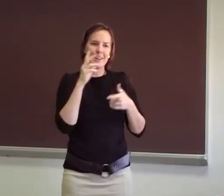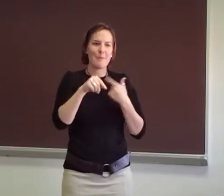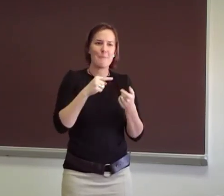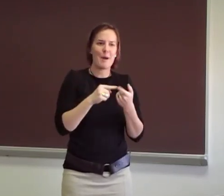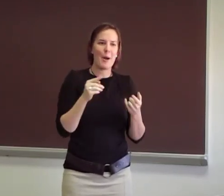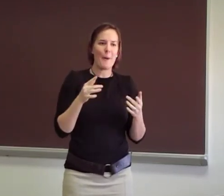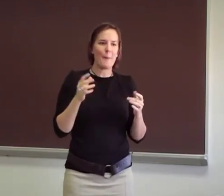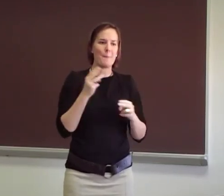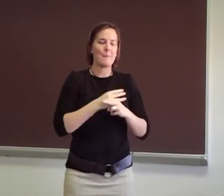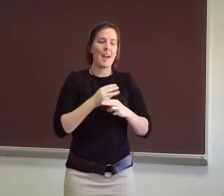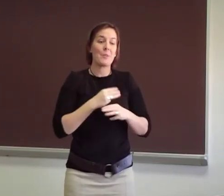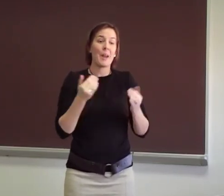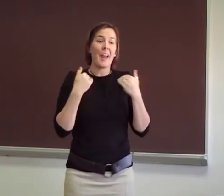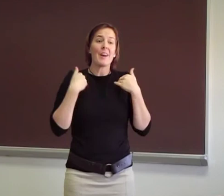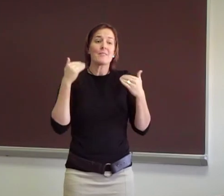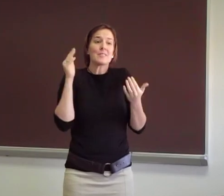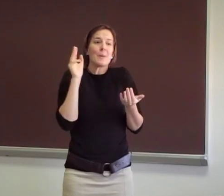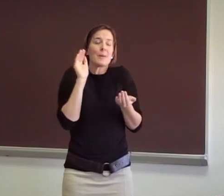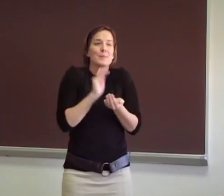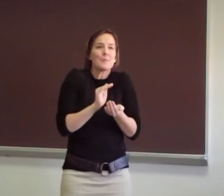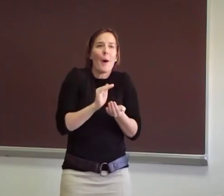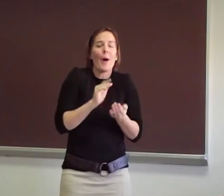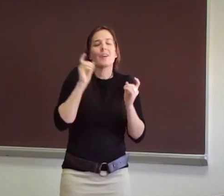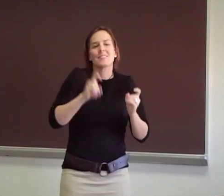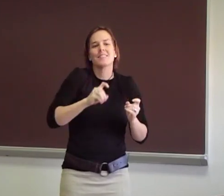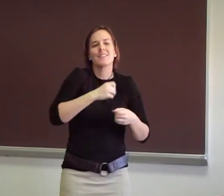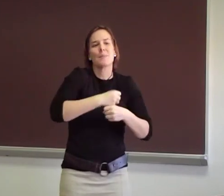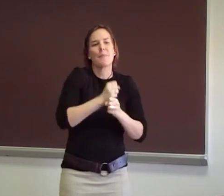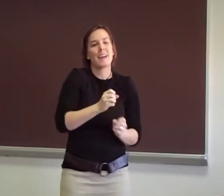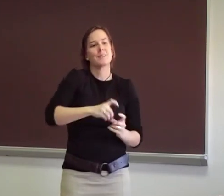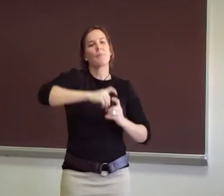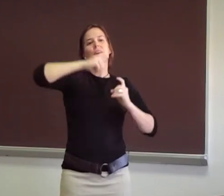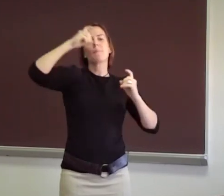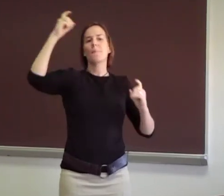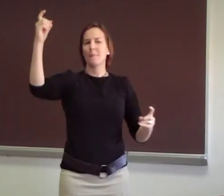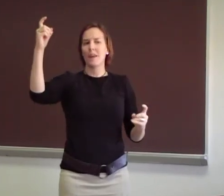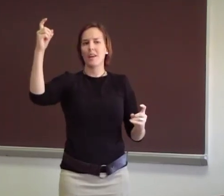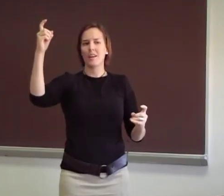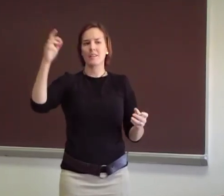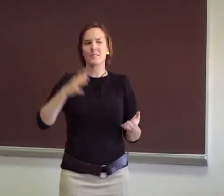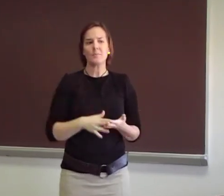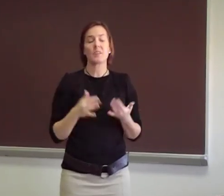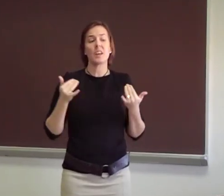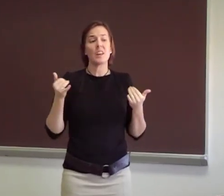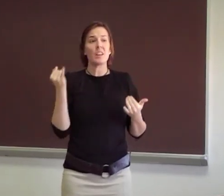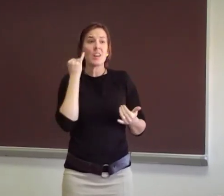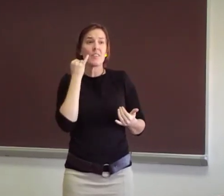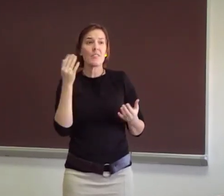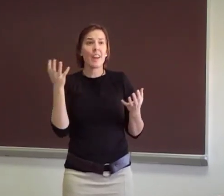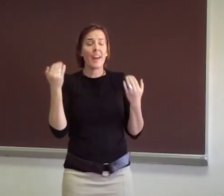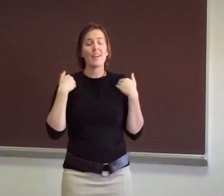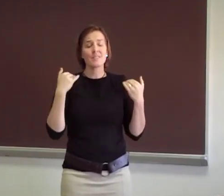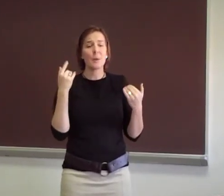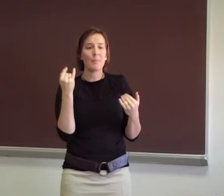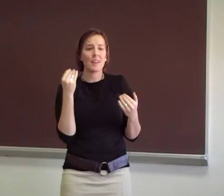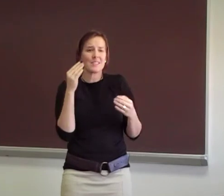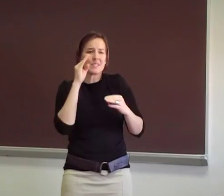big. Now, if we have something that's small, this might be hard to explain, and say we have